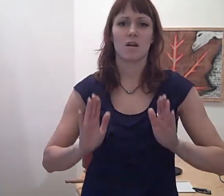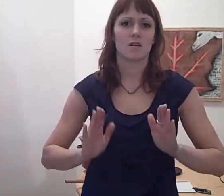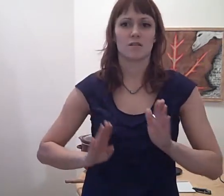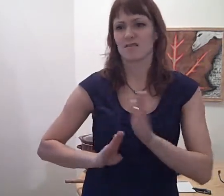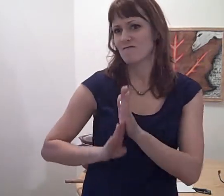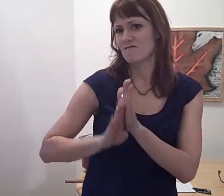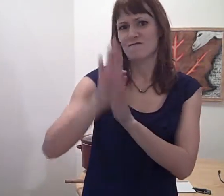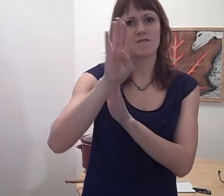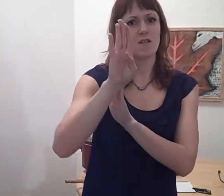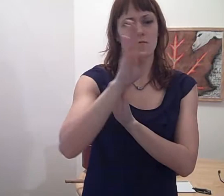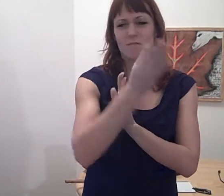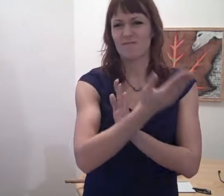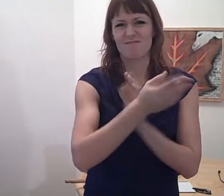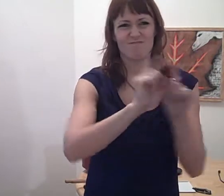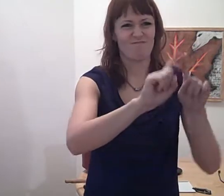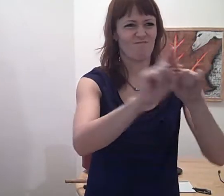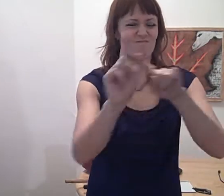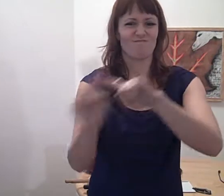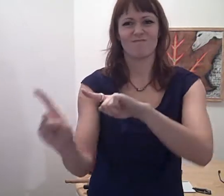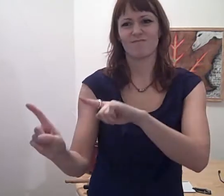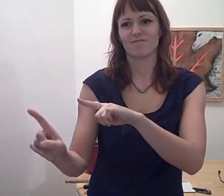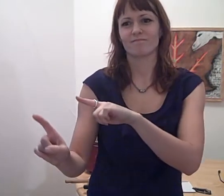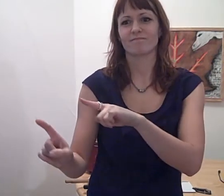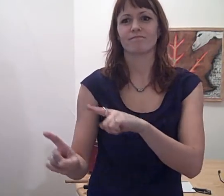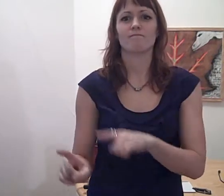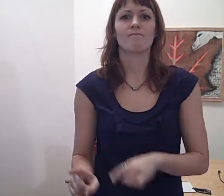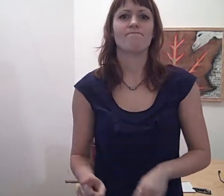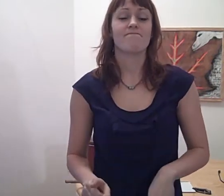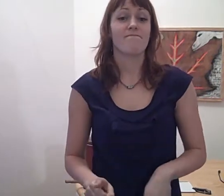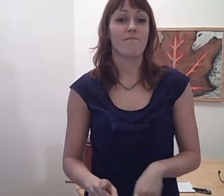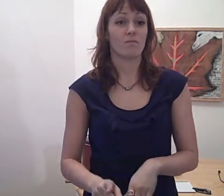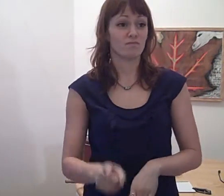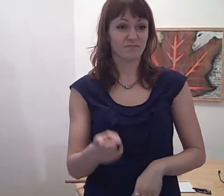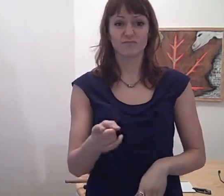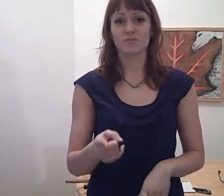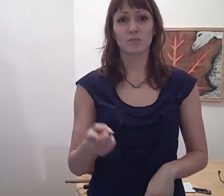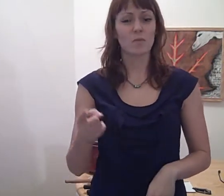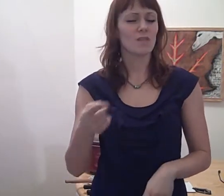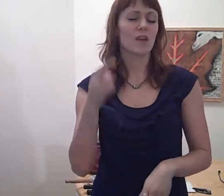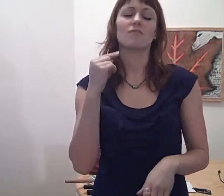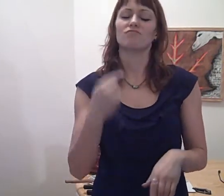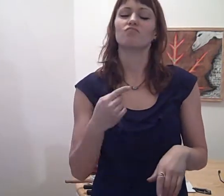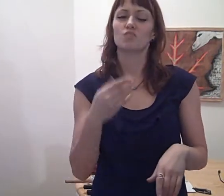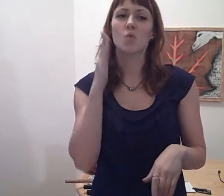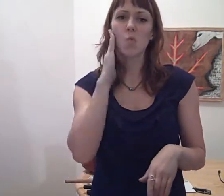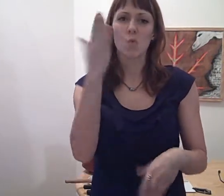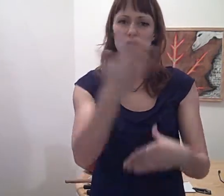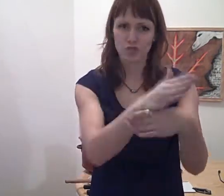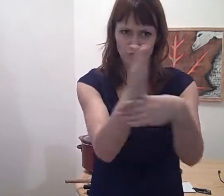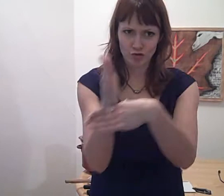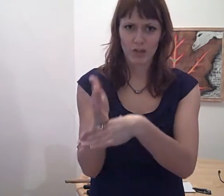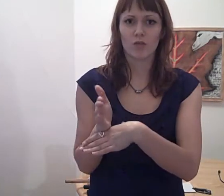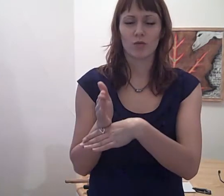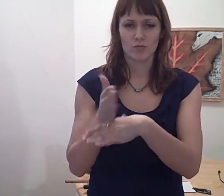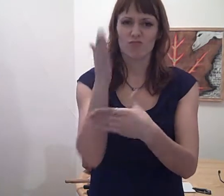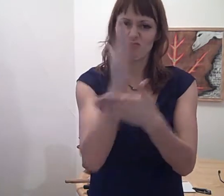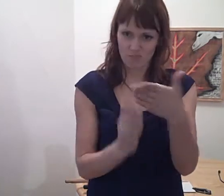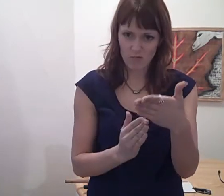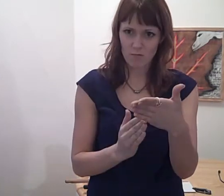can stop burning up our planet. And instead, we can generate all the energy we